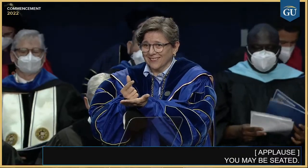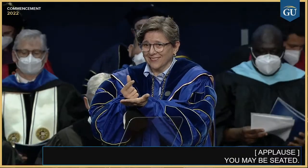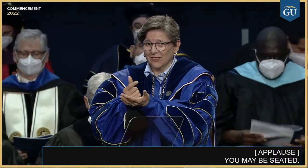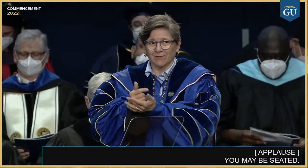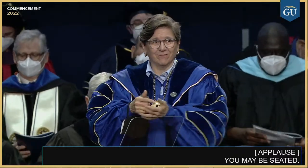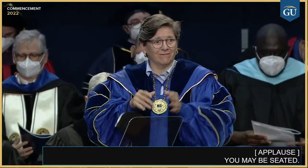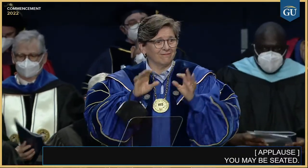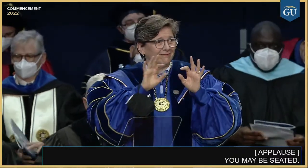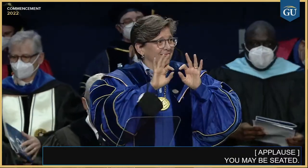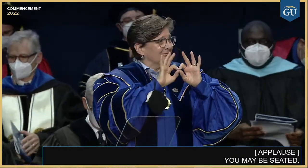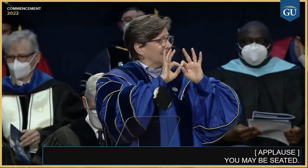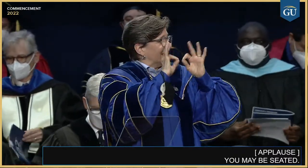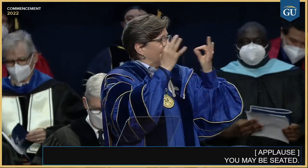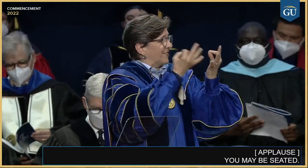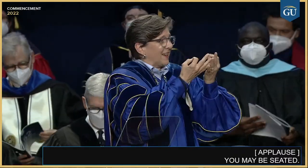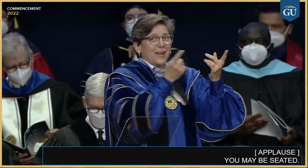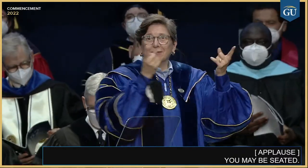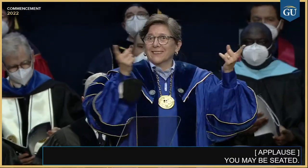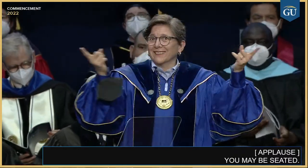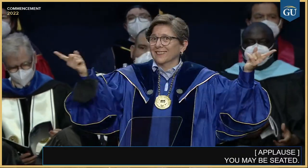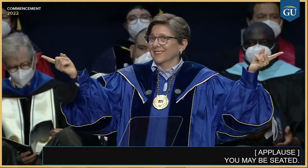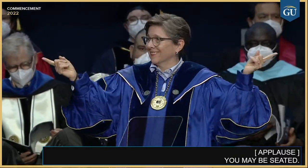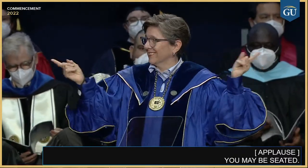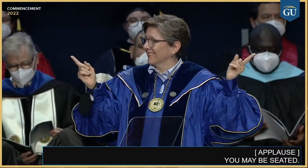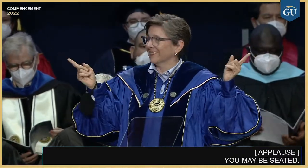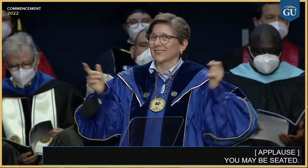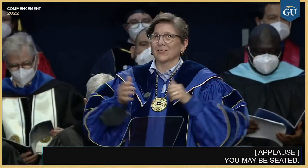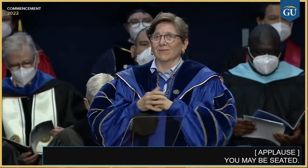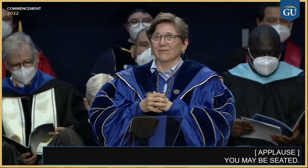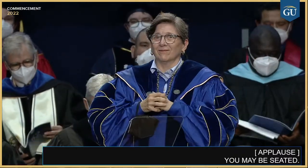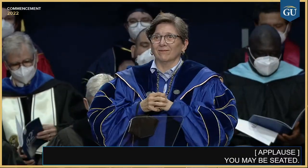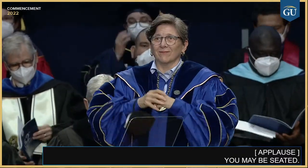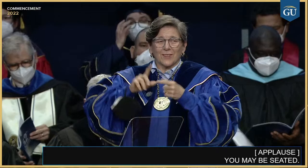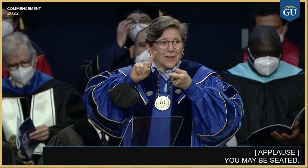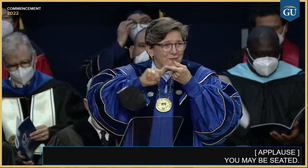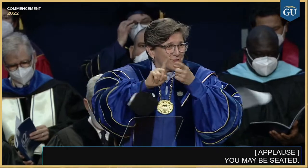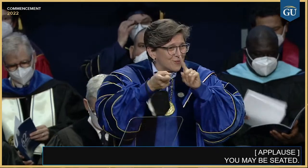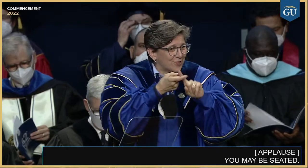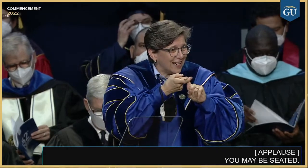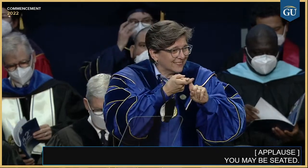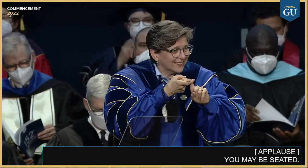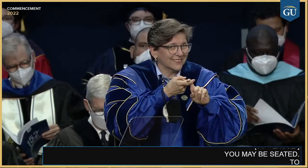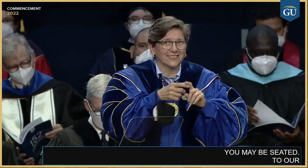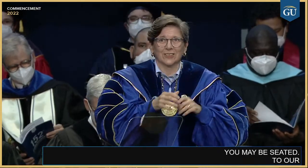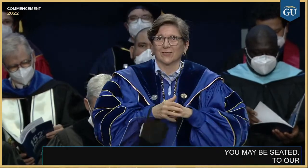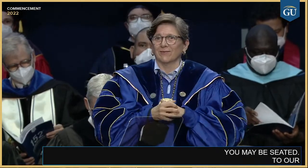To our graduates, families, and friends,